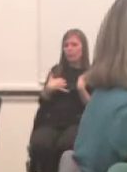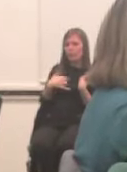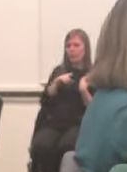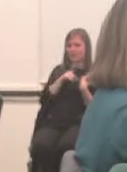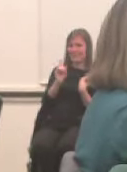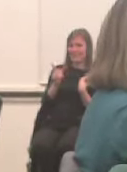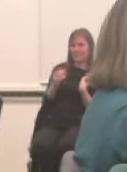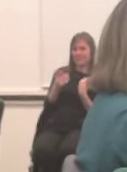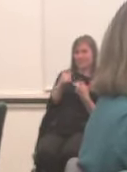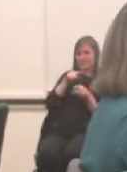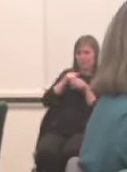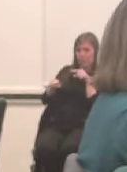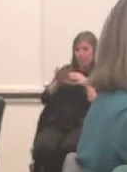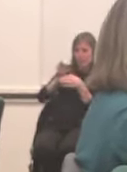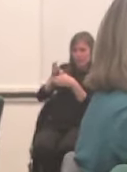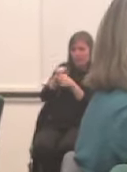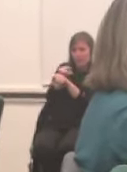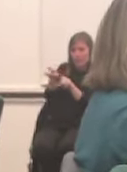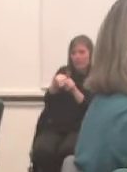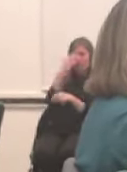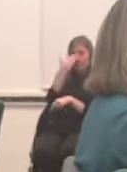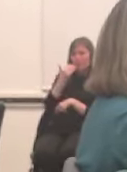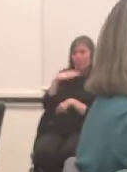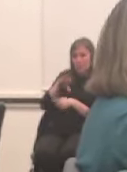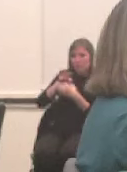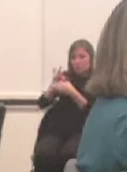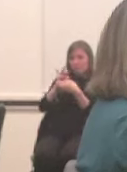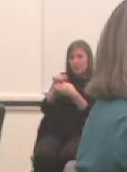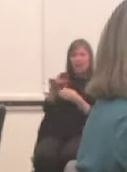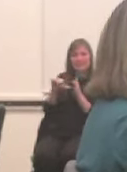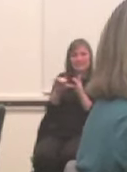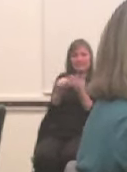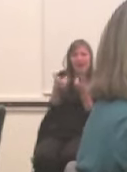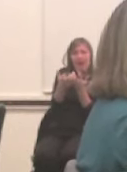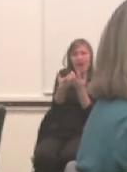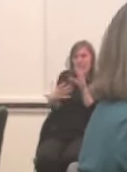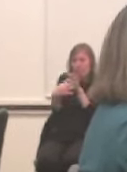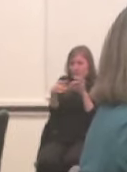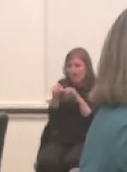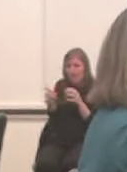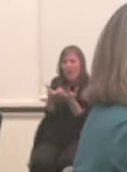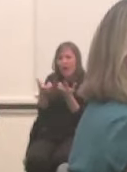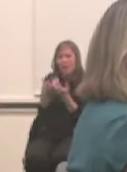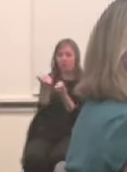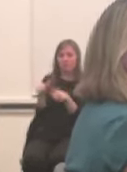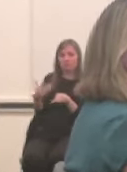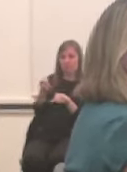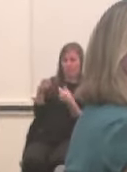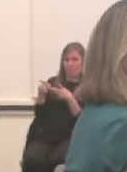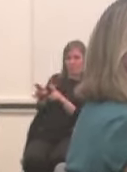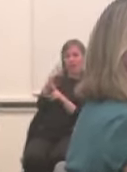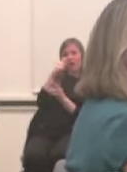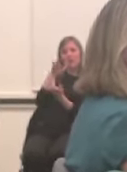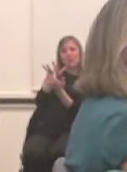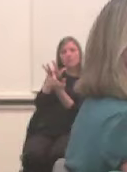exactly the demographic we want to be kind of talking to, but we're finding it impossible to kind of reach them, and to have